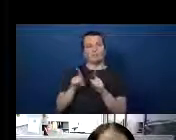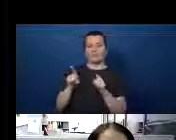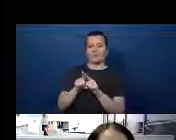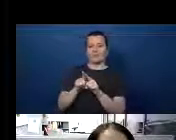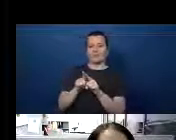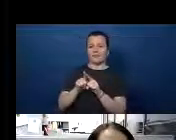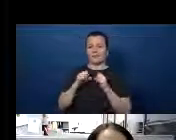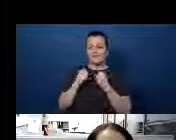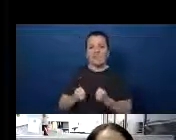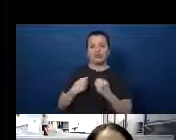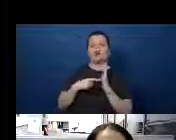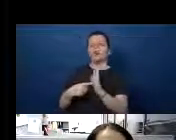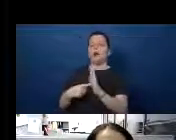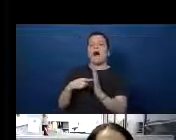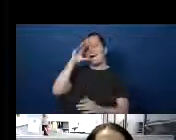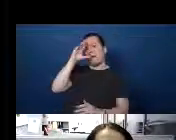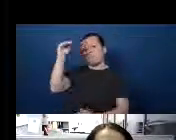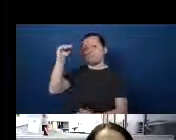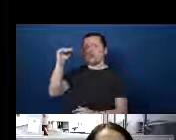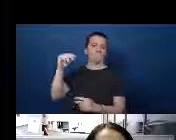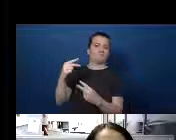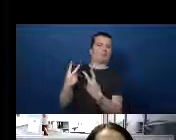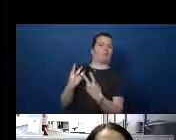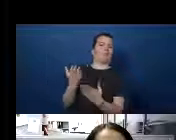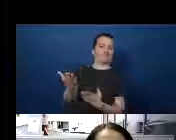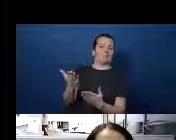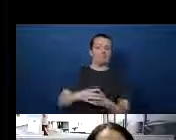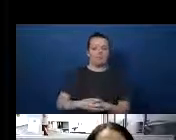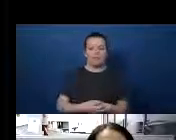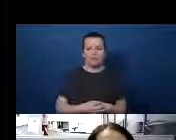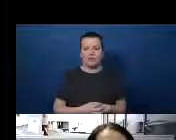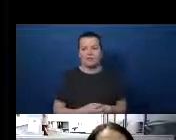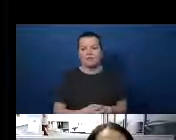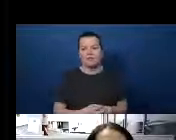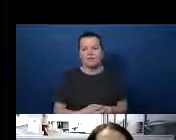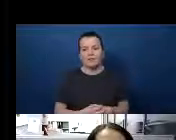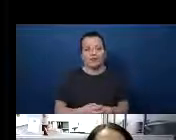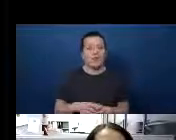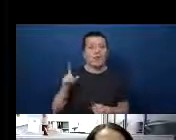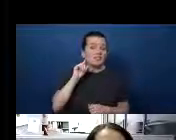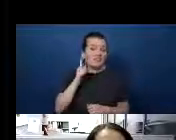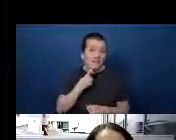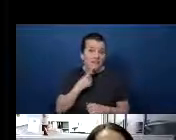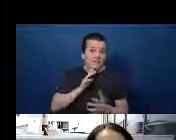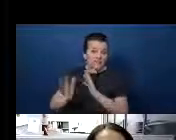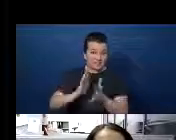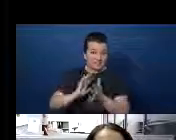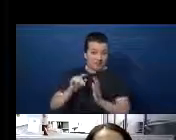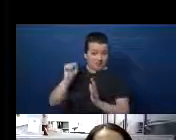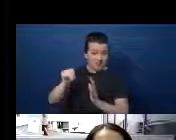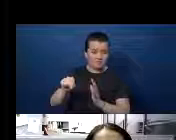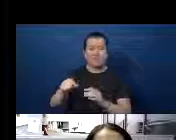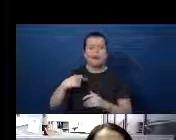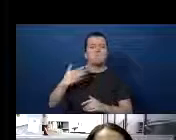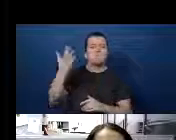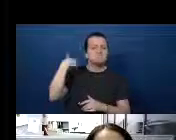in school. For example, Zhihan, a deaf man, signed that when I was in first grade, a boy